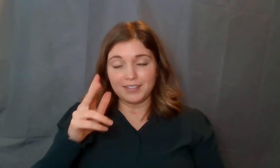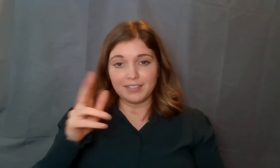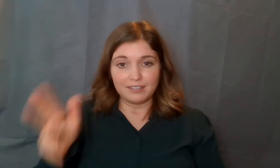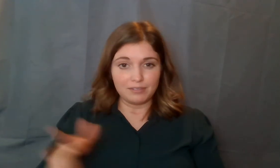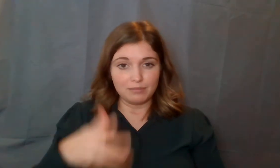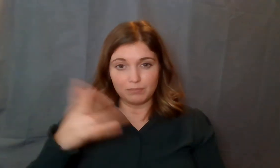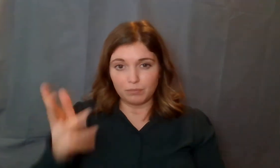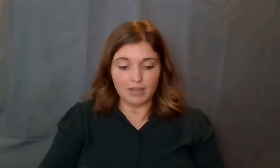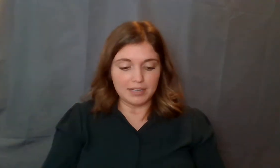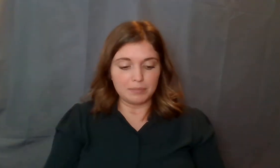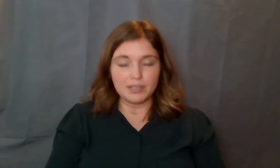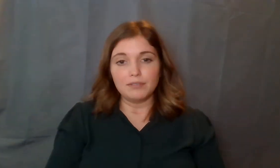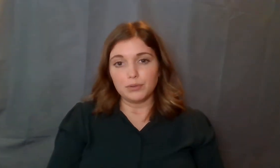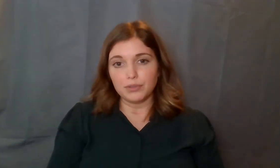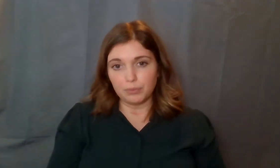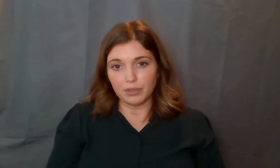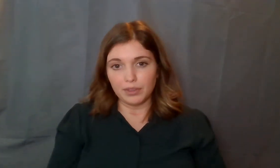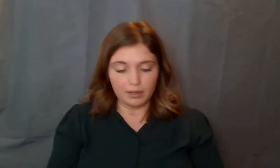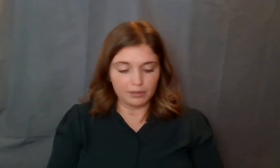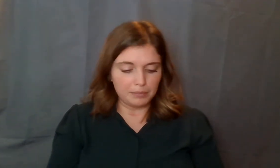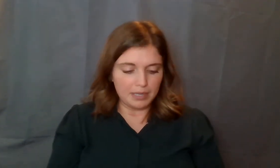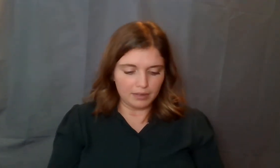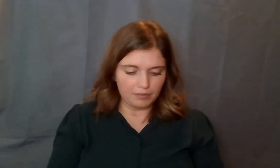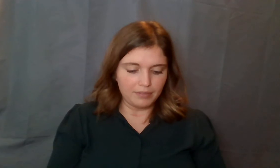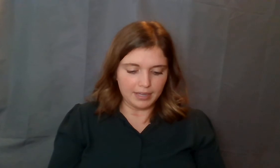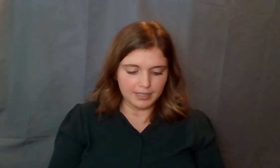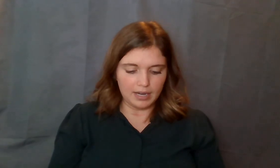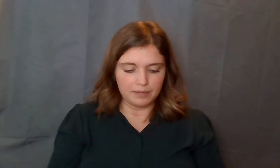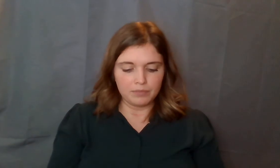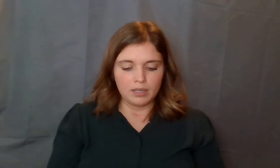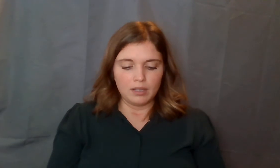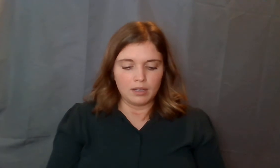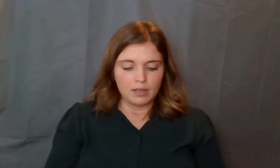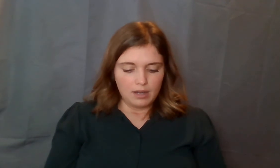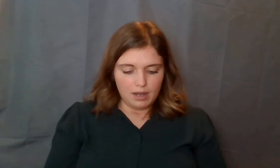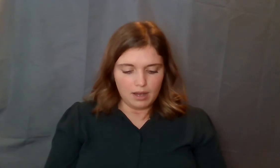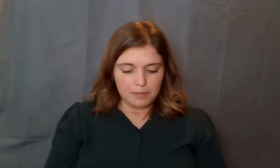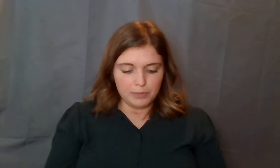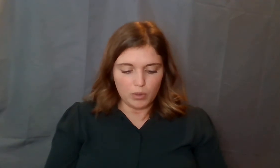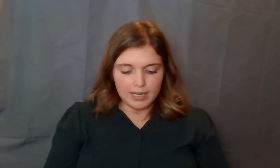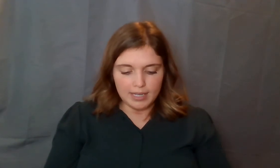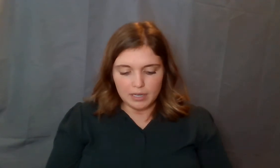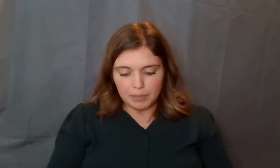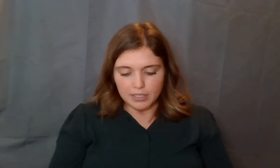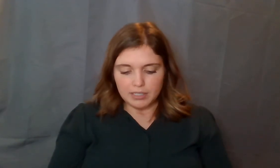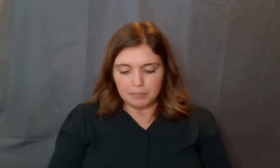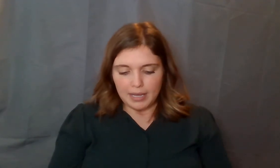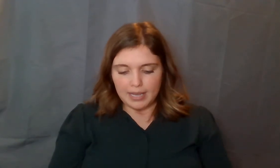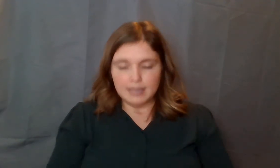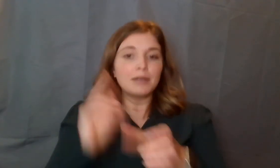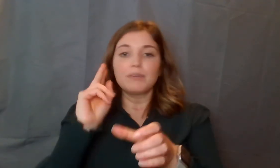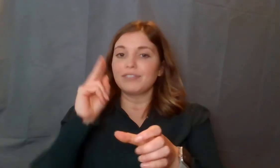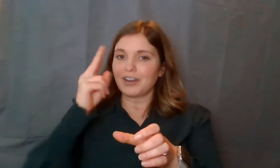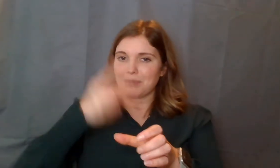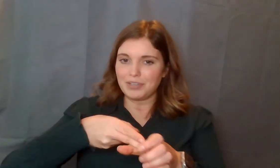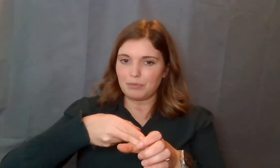because not to be confused with the other meaning of that sign. Join in, participate. We've talked about this